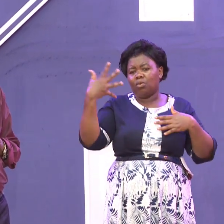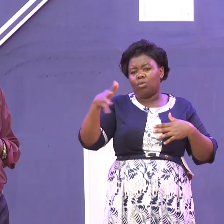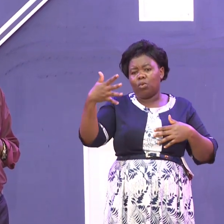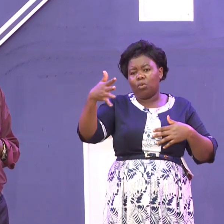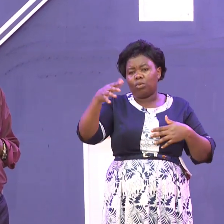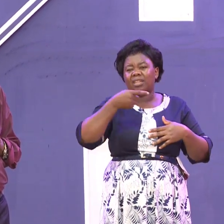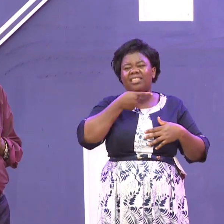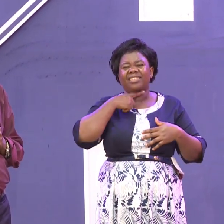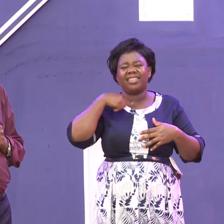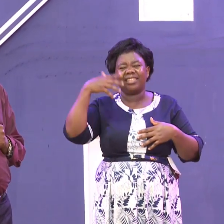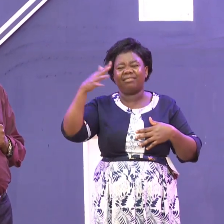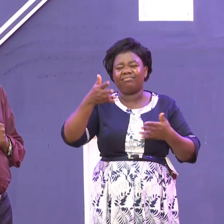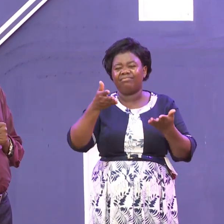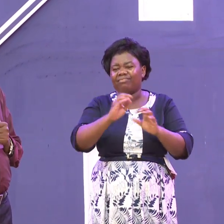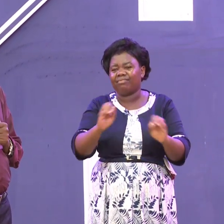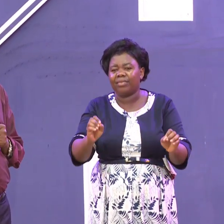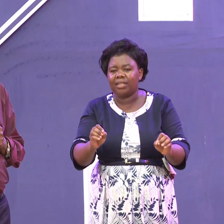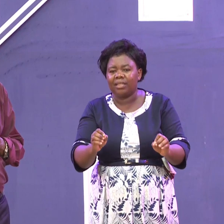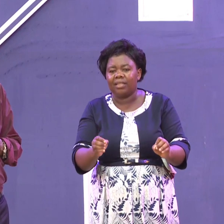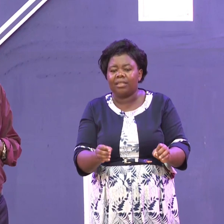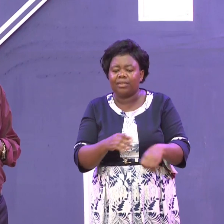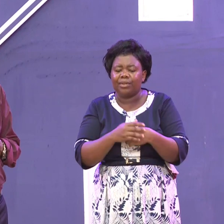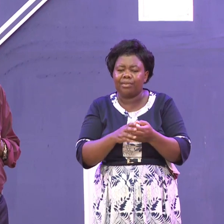They reached when their water had dried